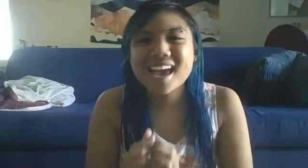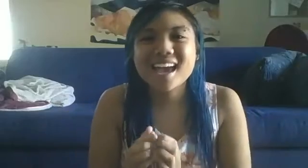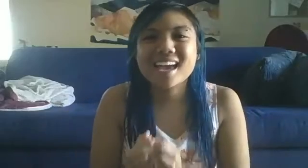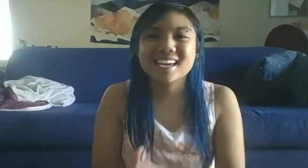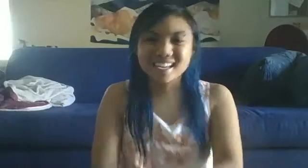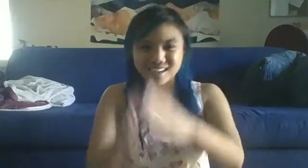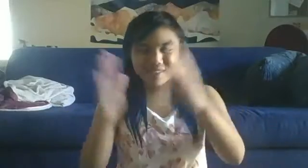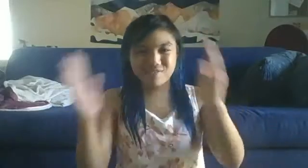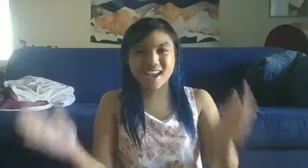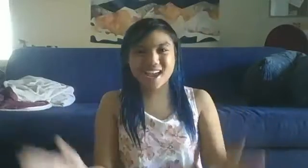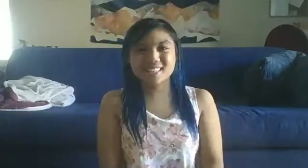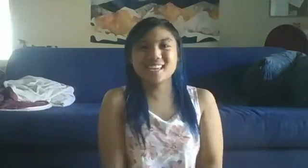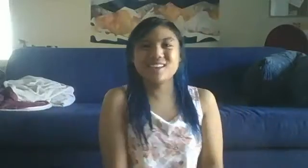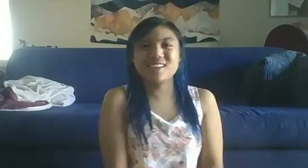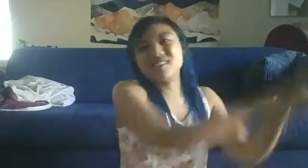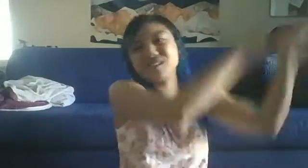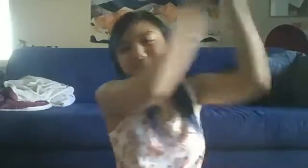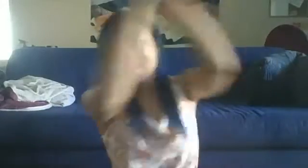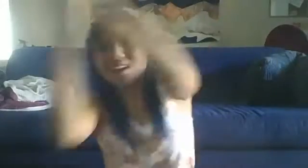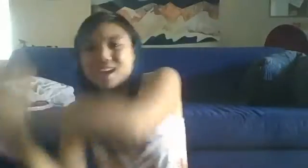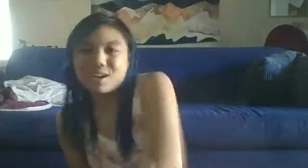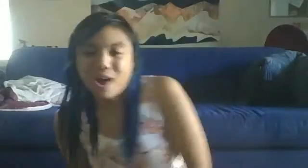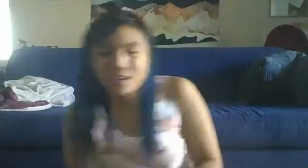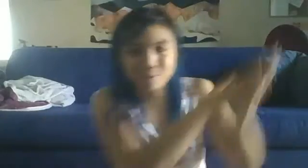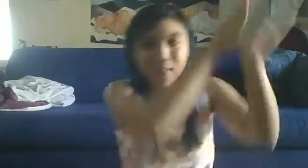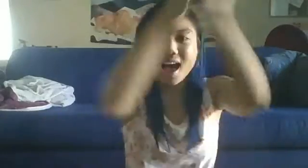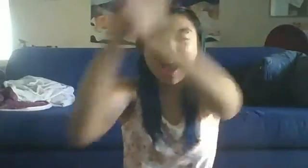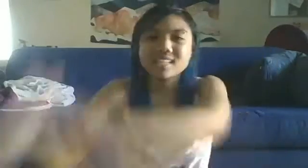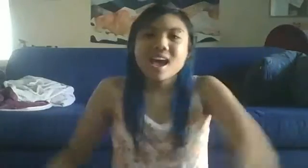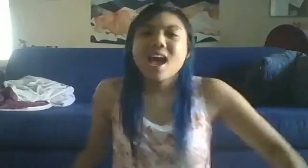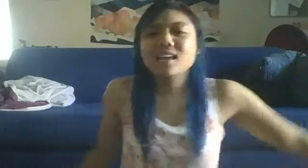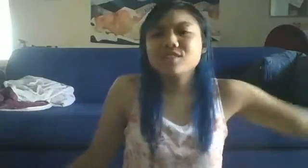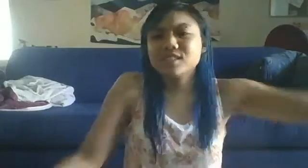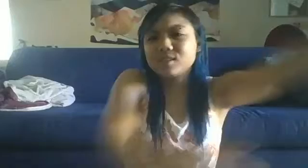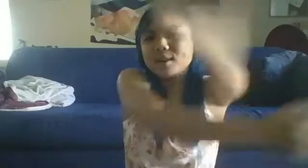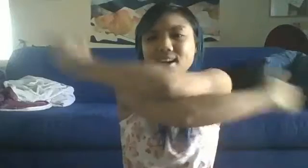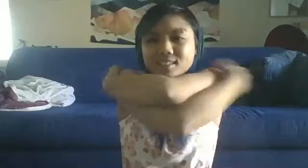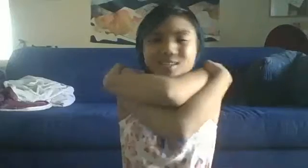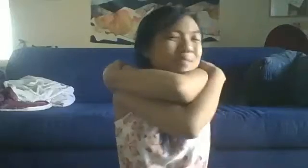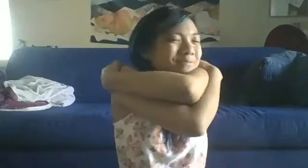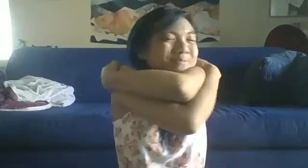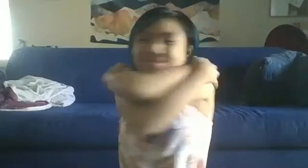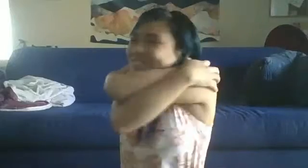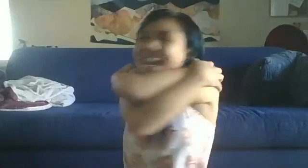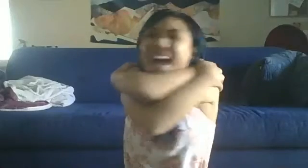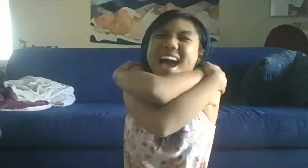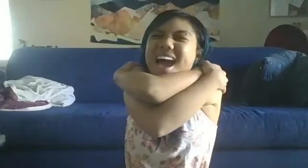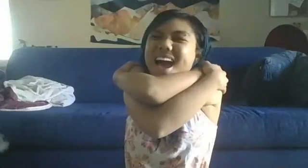Yay! Good job, my friends. Give yourselves a big round of applause, and give yourselves a big hug, too. Yay!